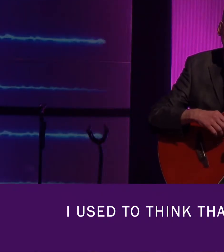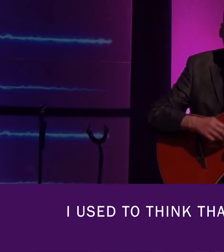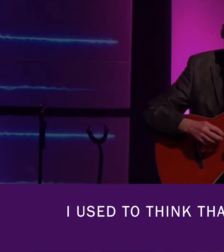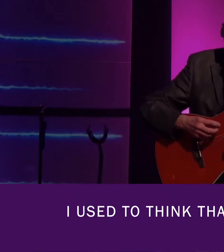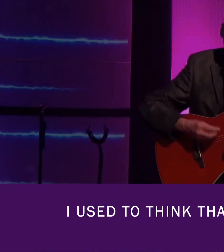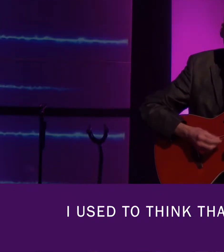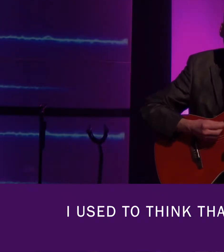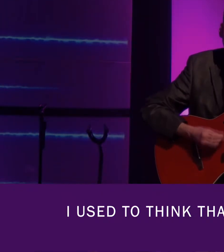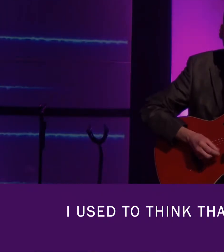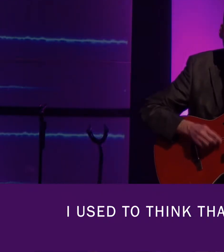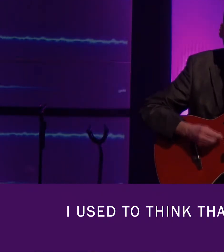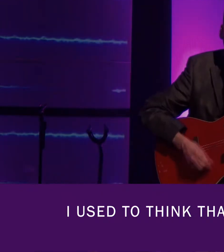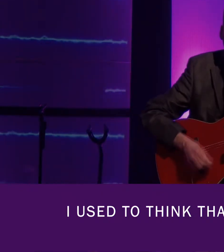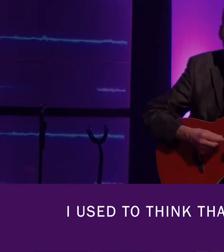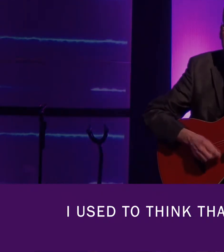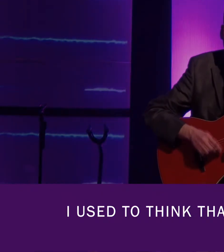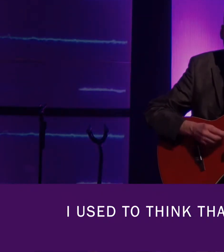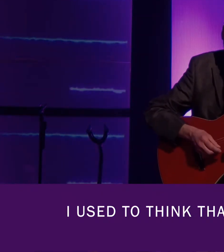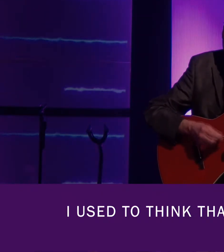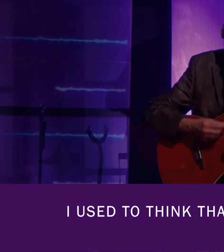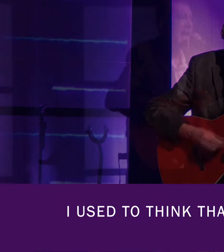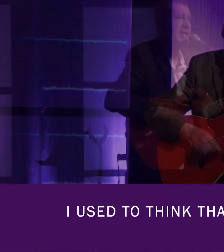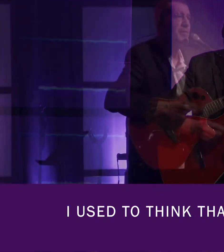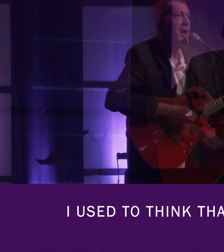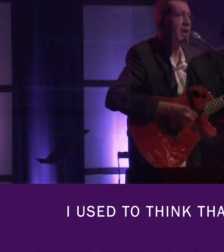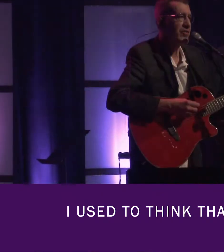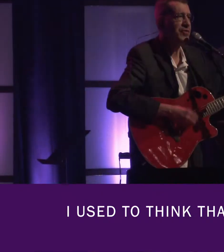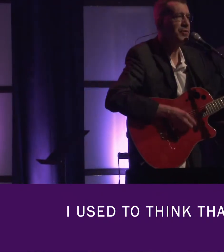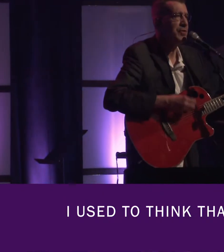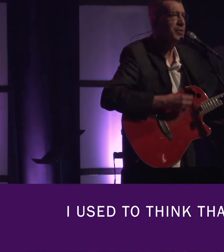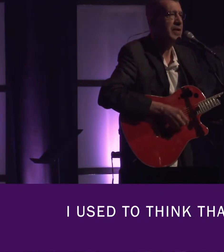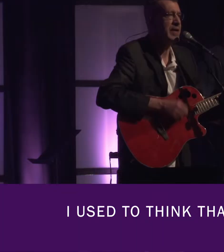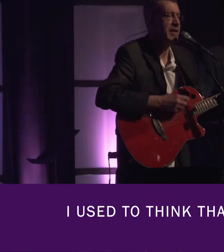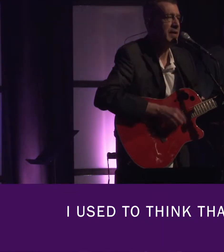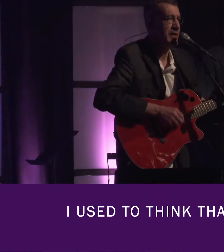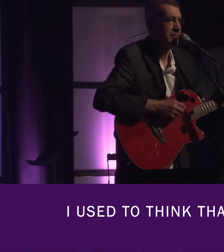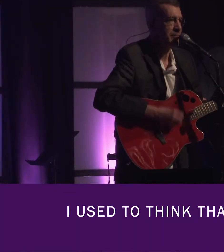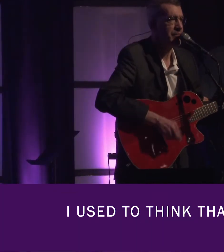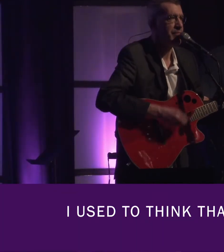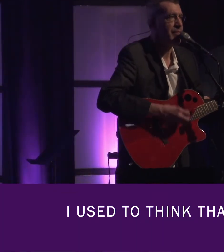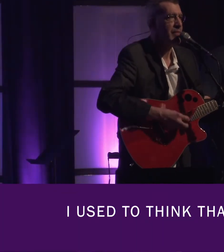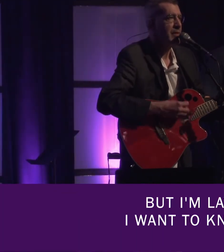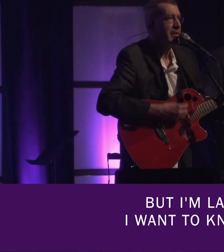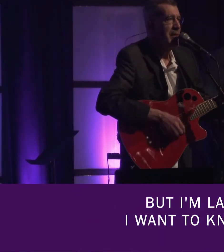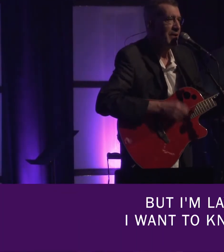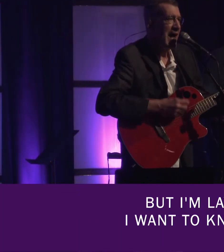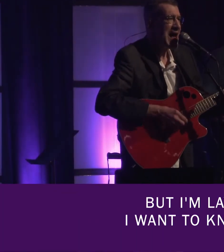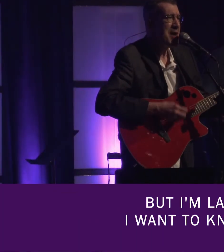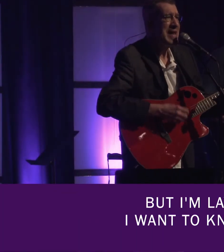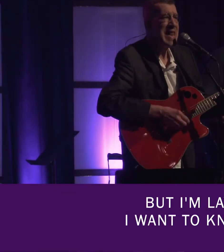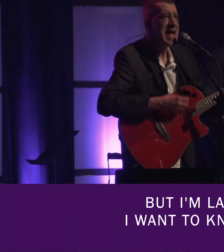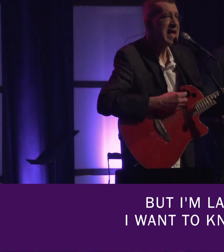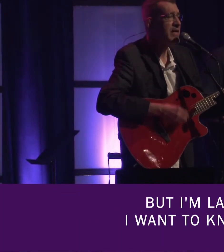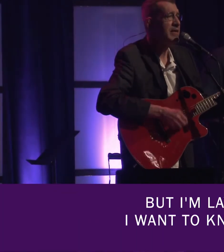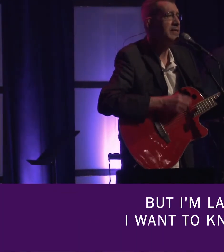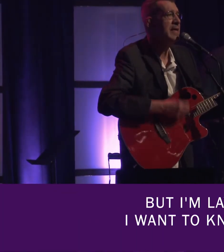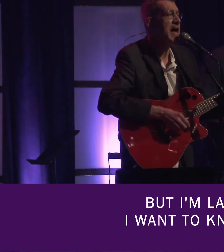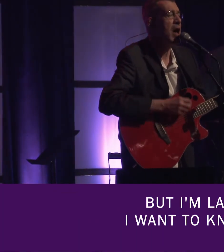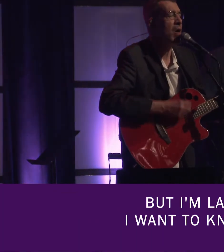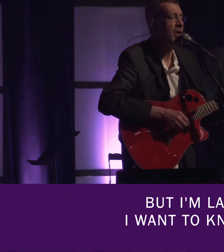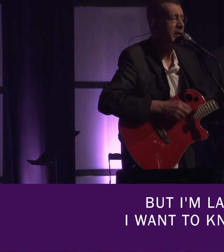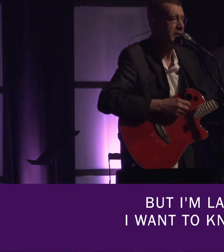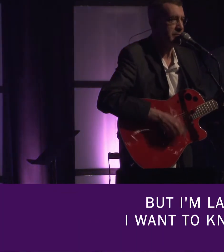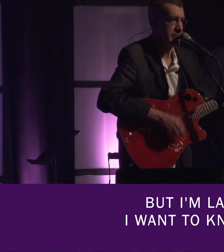I used to think that I could box you in, but I'm